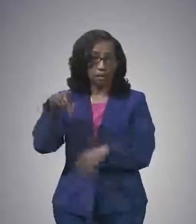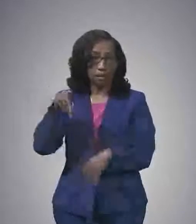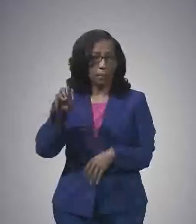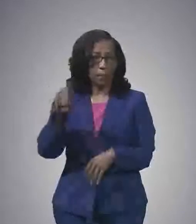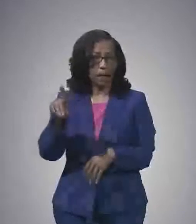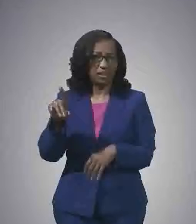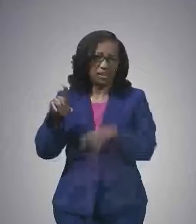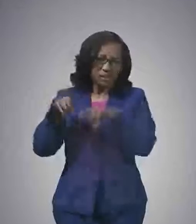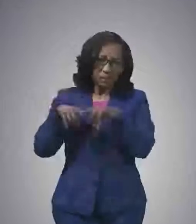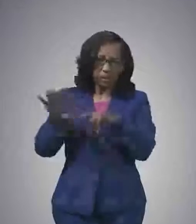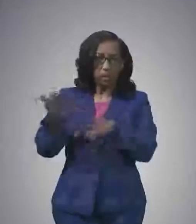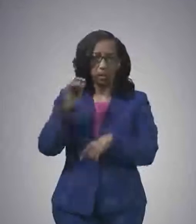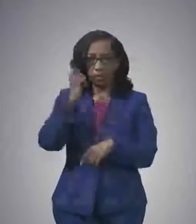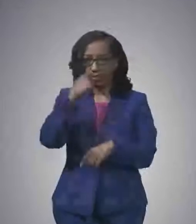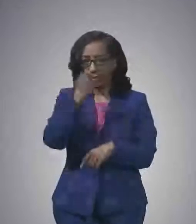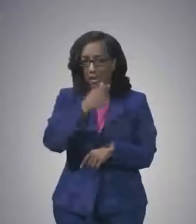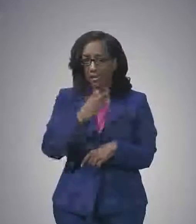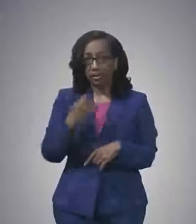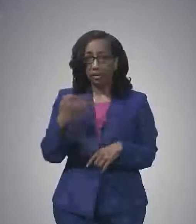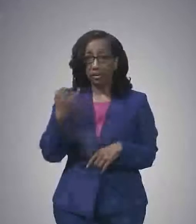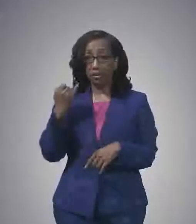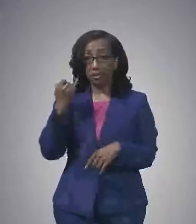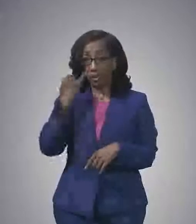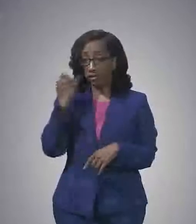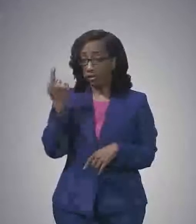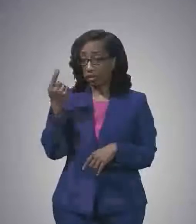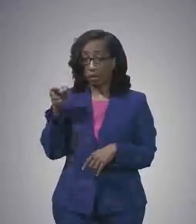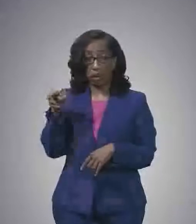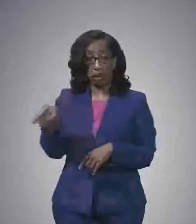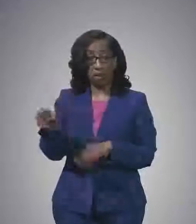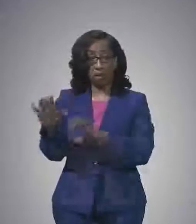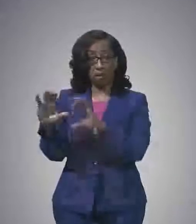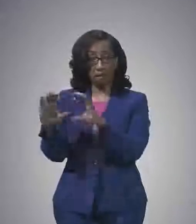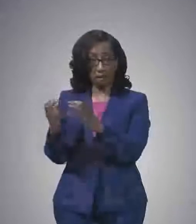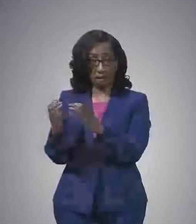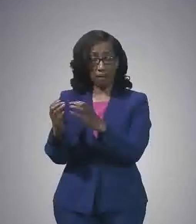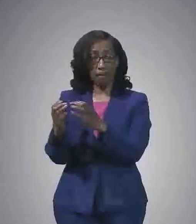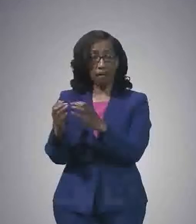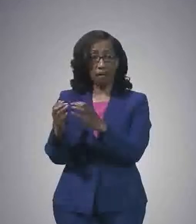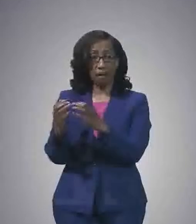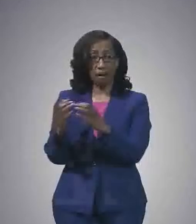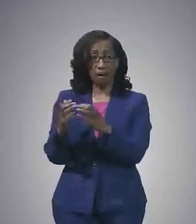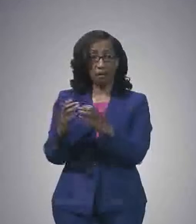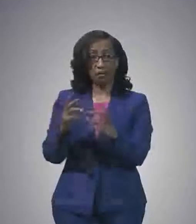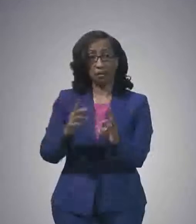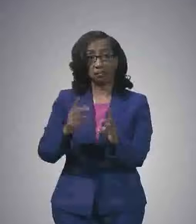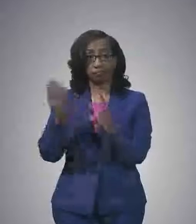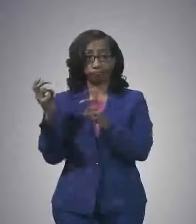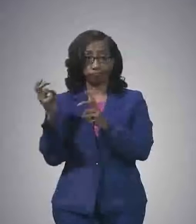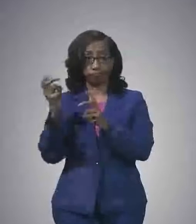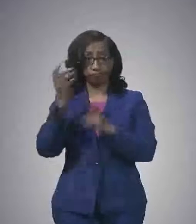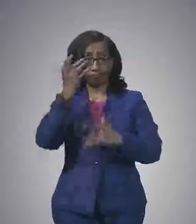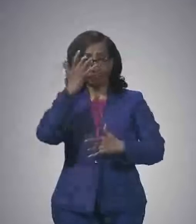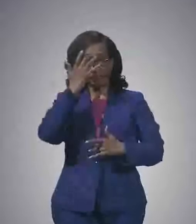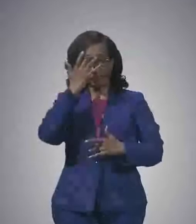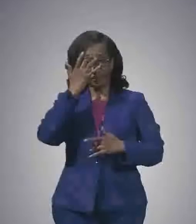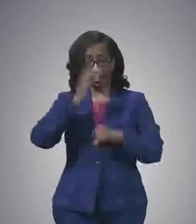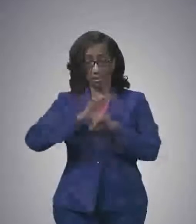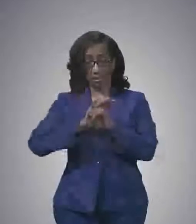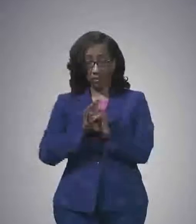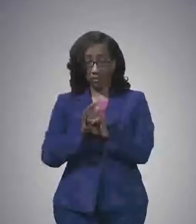doing testing, that had a positive, then that classroom may be quarantined and the COVID